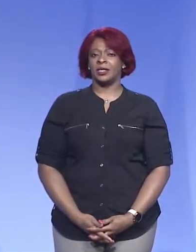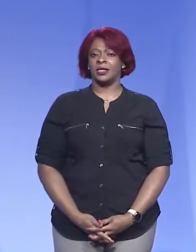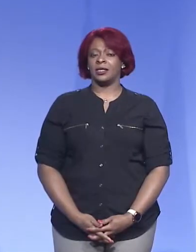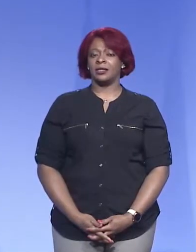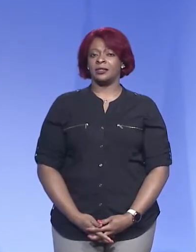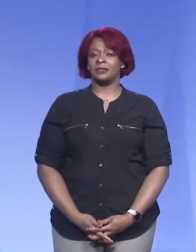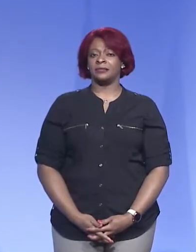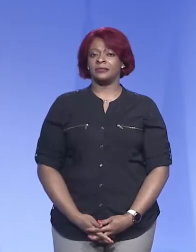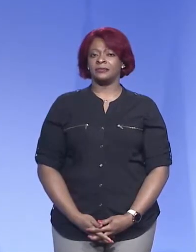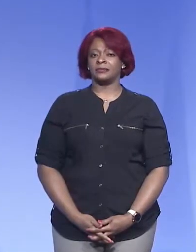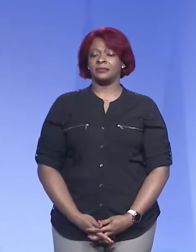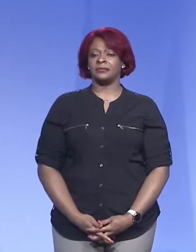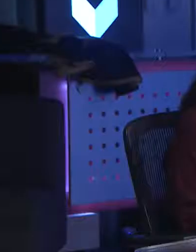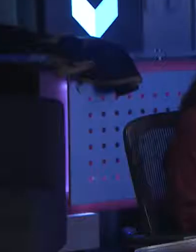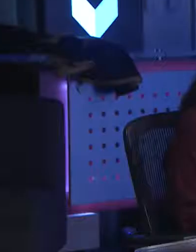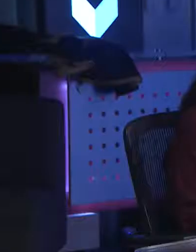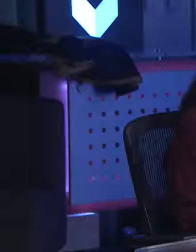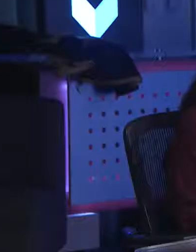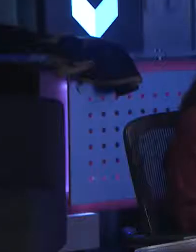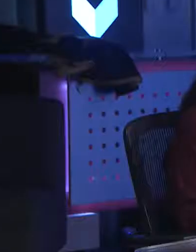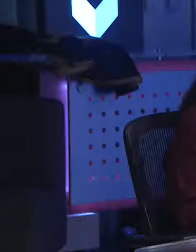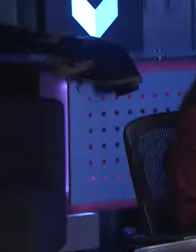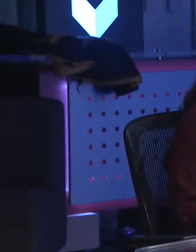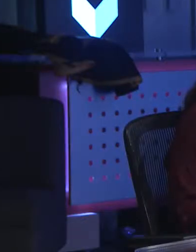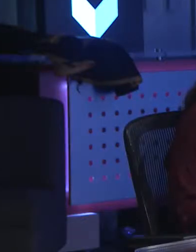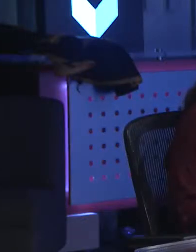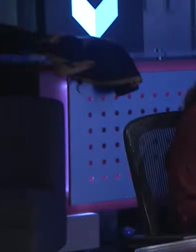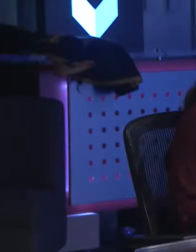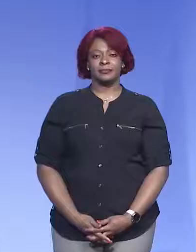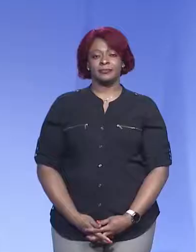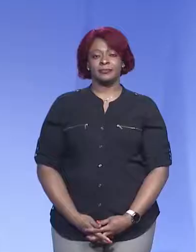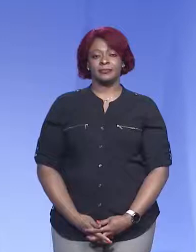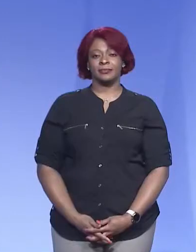was a follow-up. Kelly Roberts, WMC.